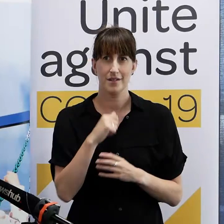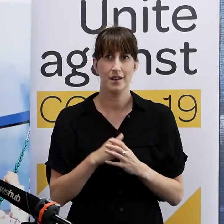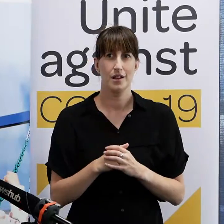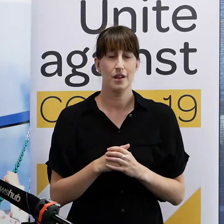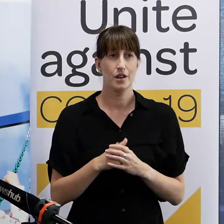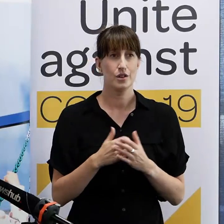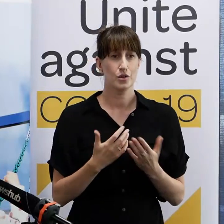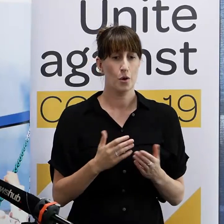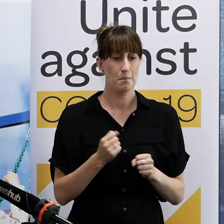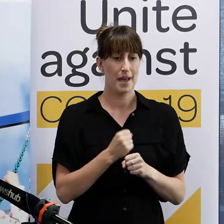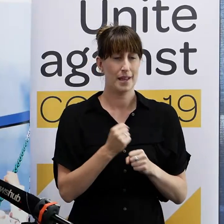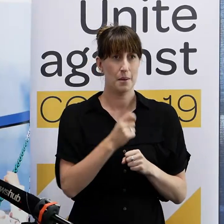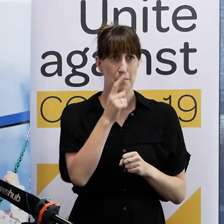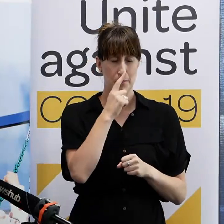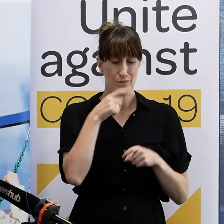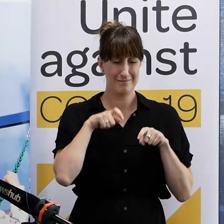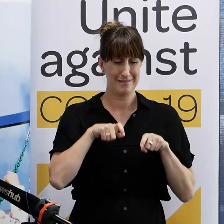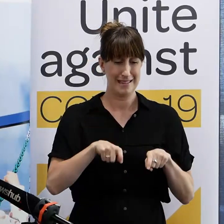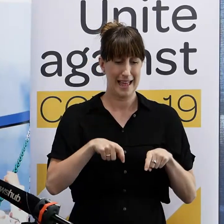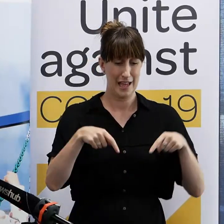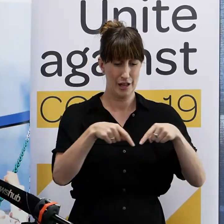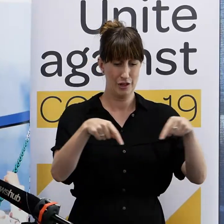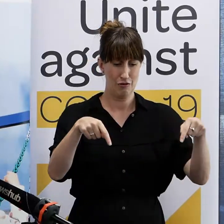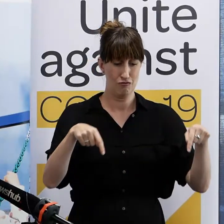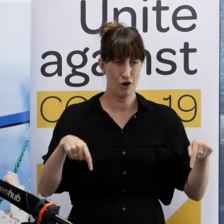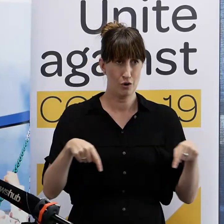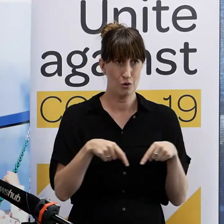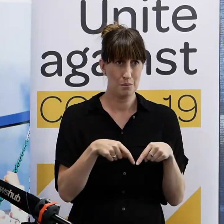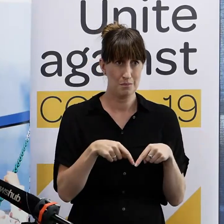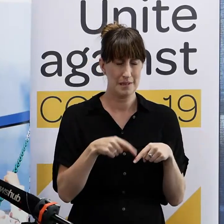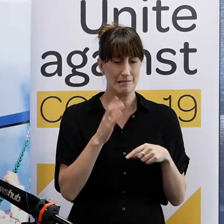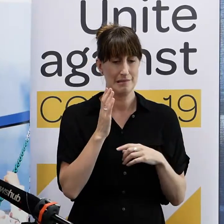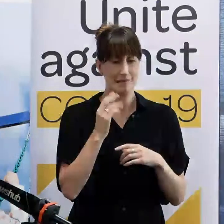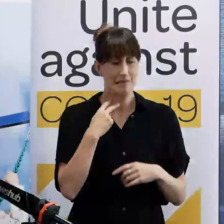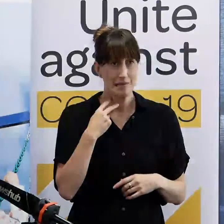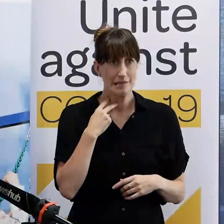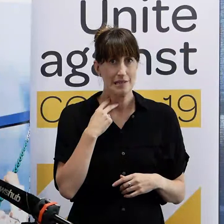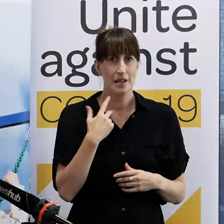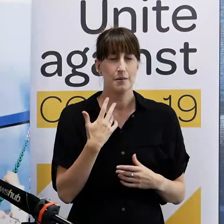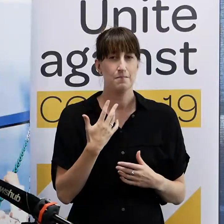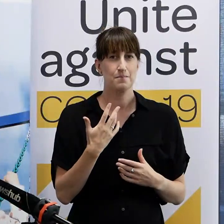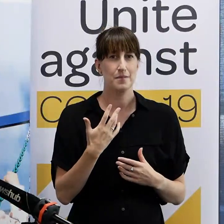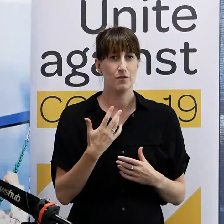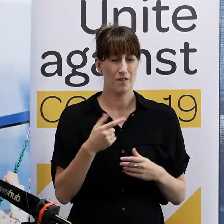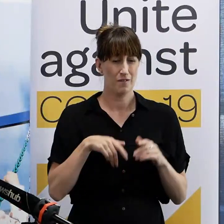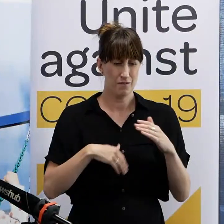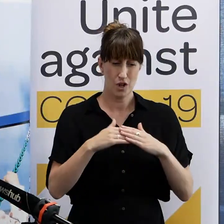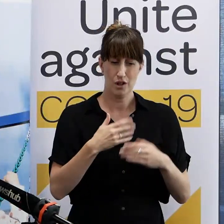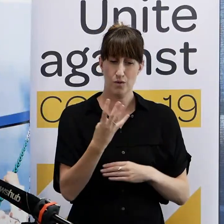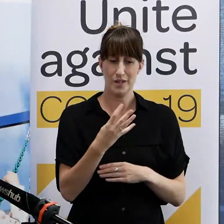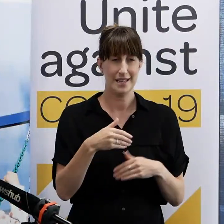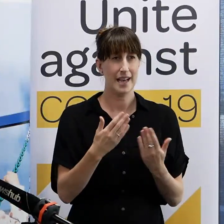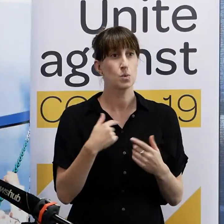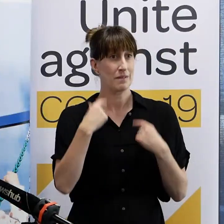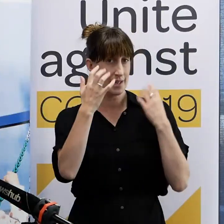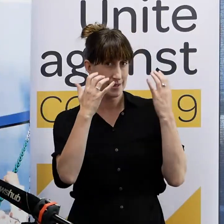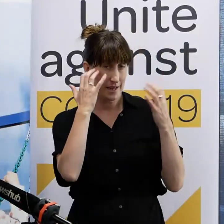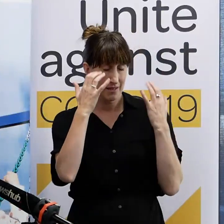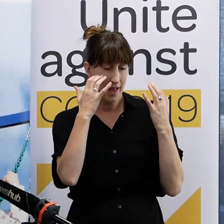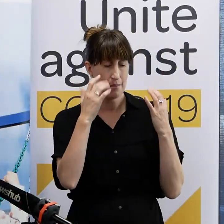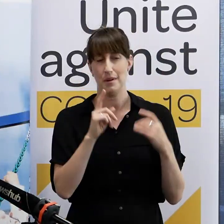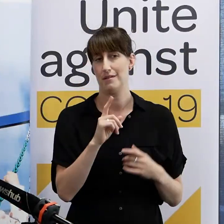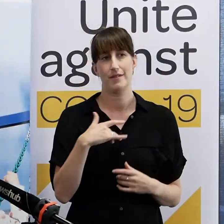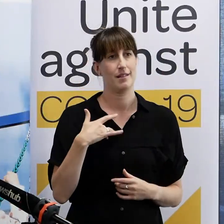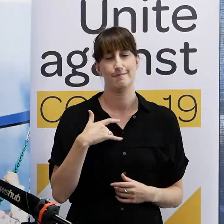their rooms for the full duration, which is not something, it's something of course we have considered, but we don't think that that is necessary here, and we think